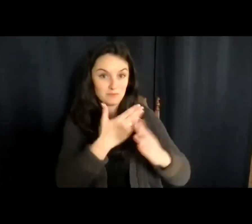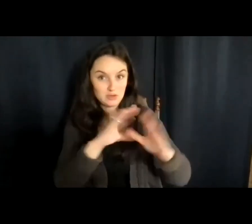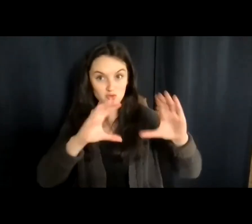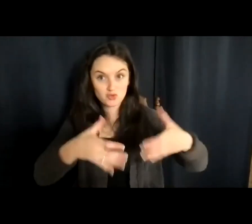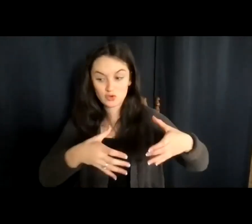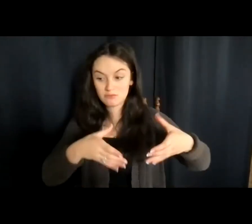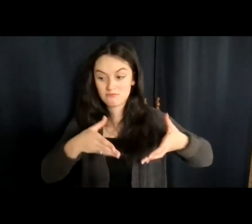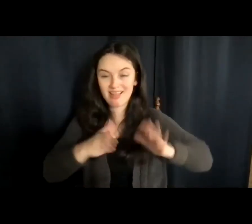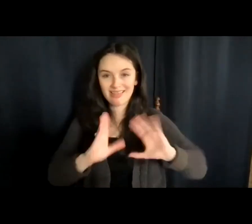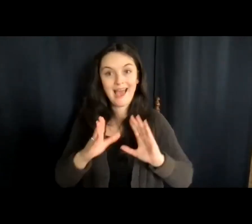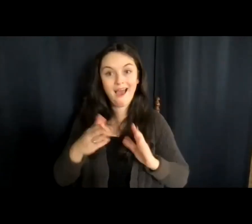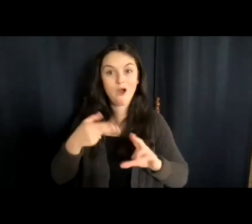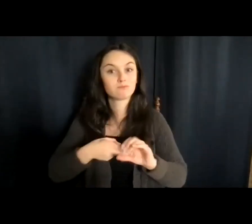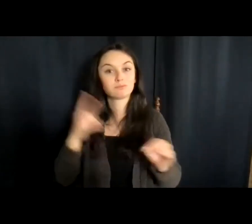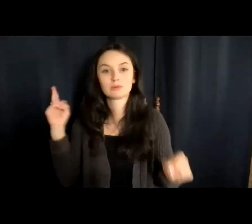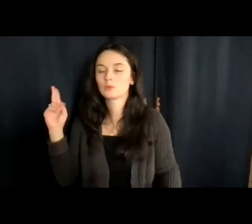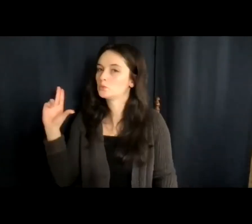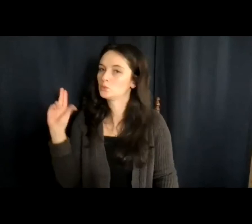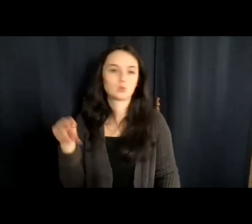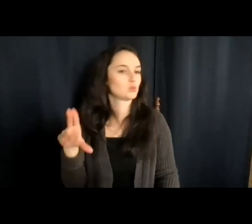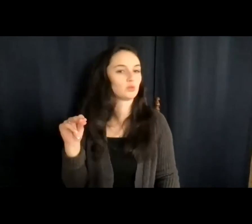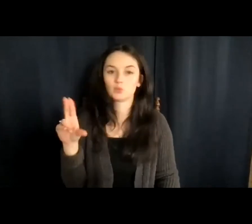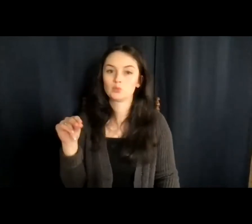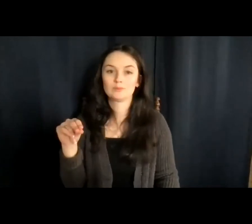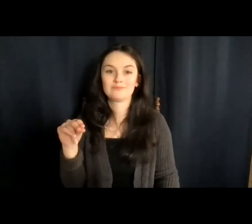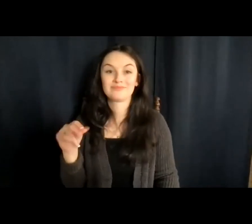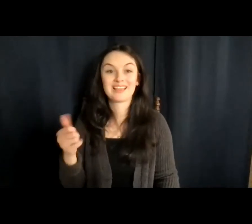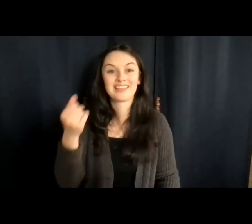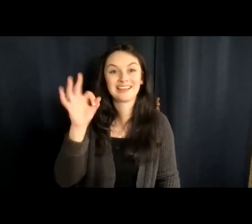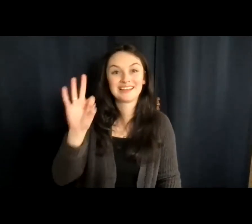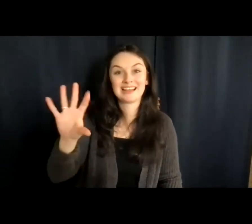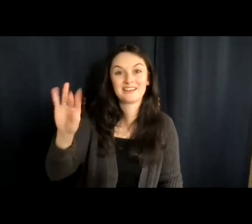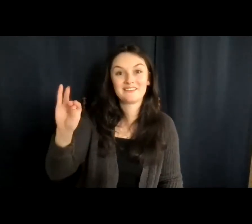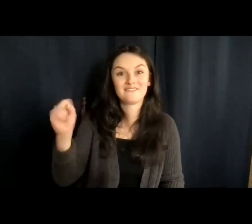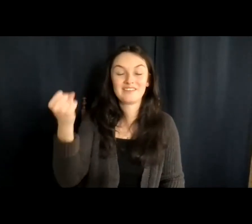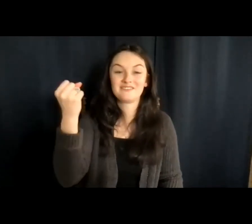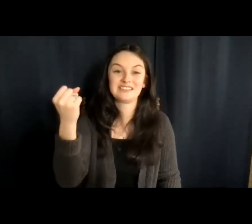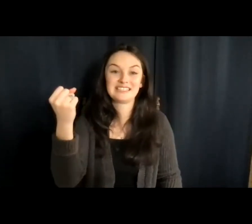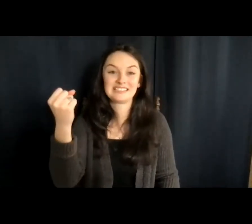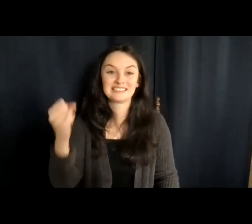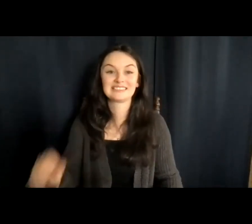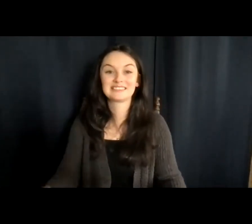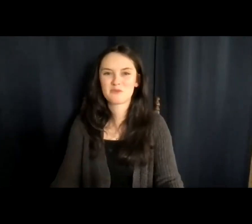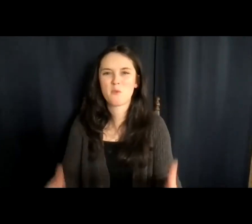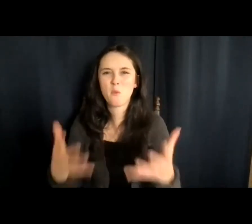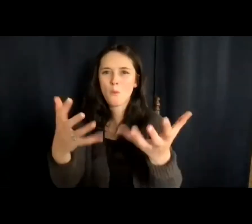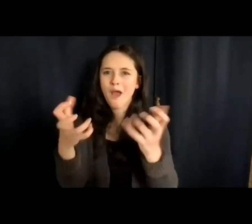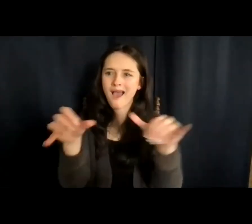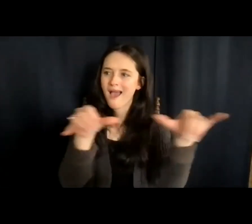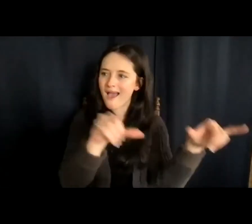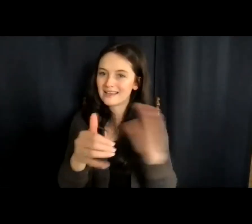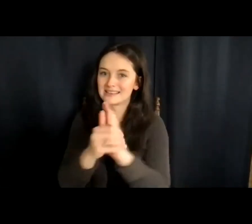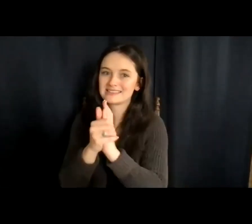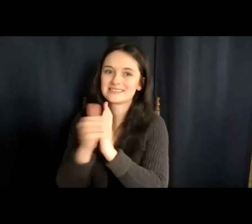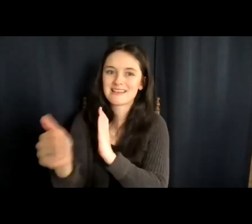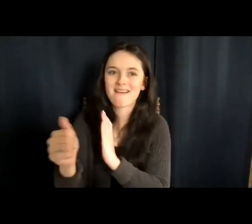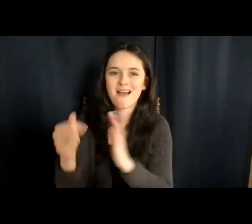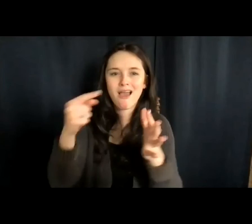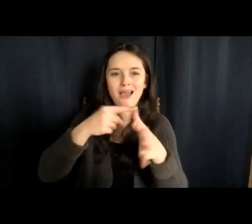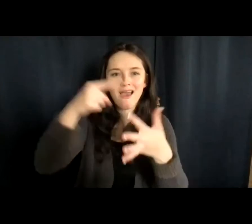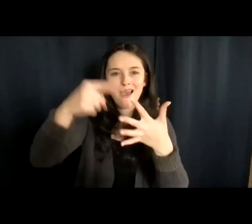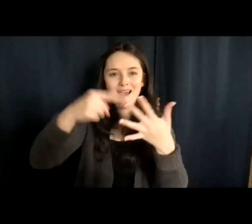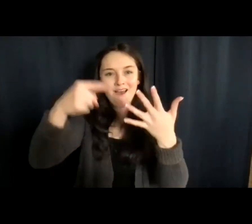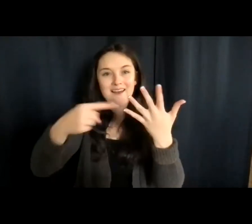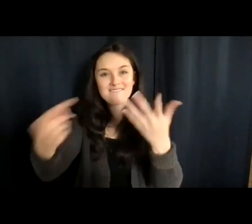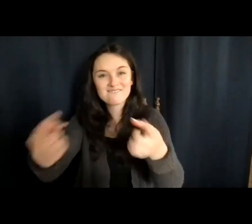all the cool jazz musicians wanted some Melba magic. Dizzy Gillespie, Duke Ellington, Quincy Jones, and more.